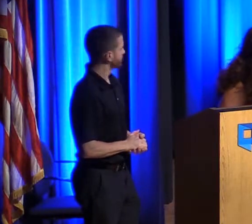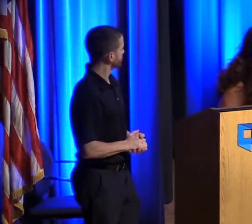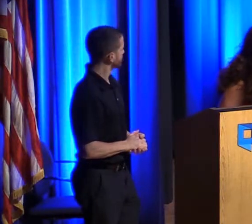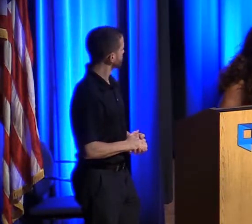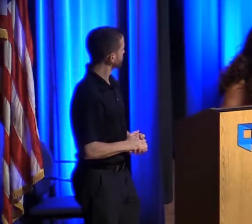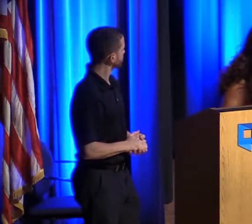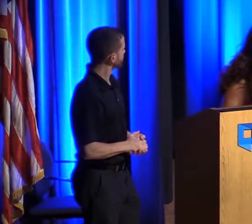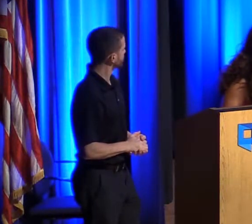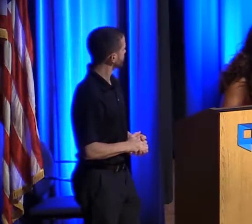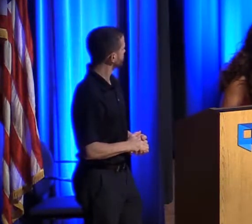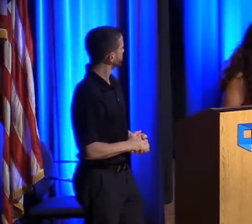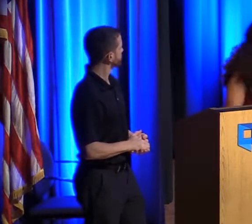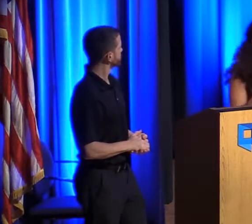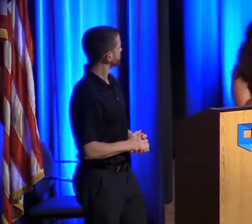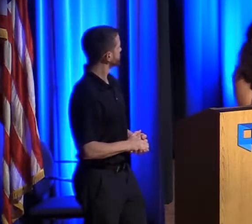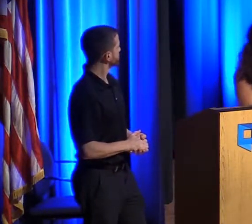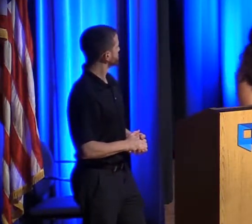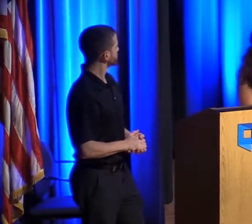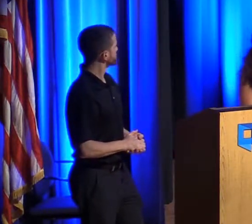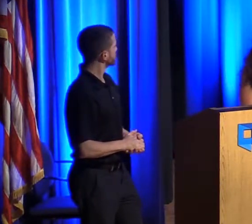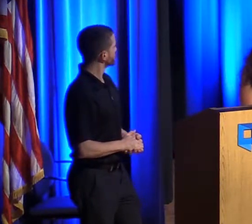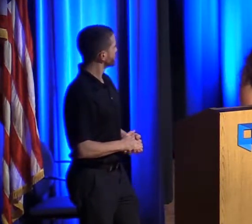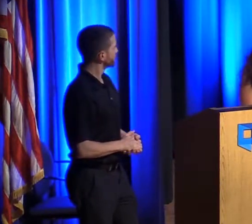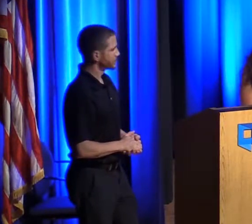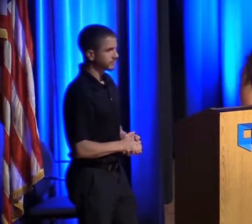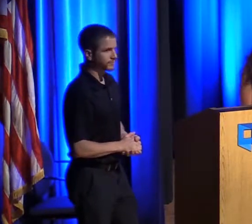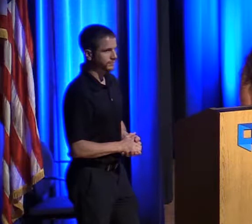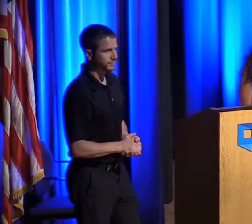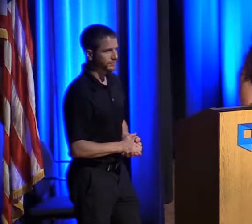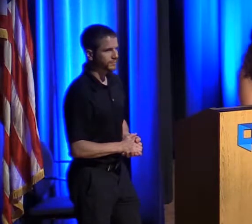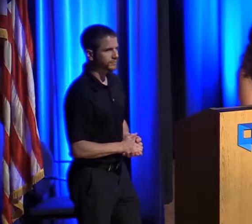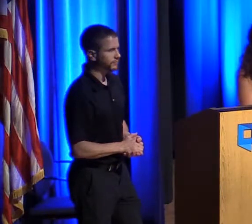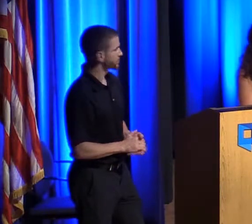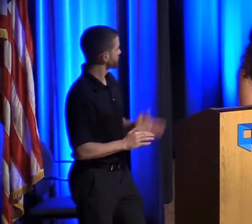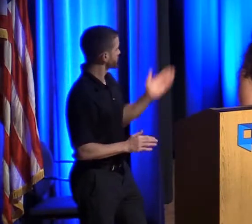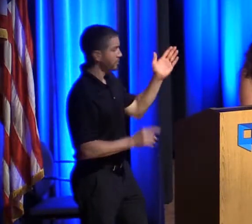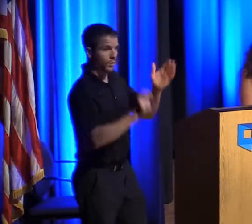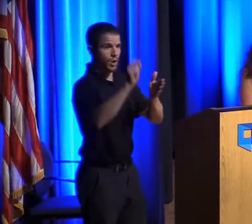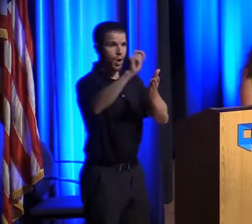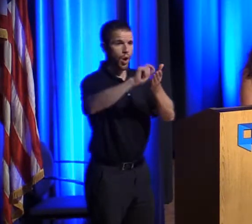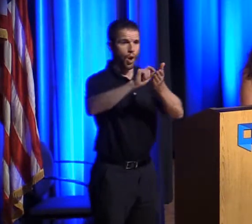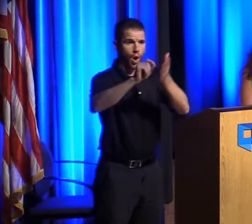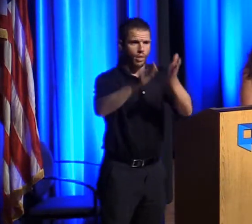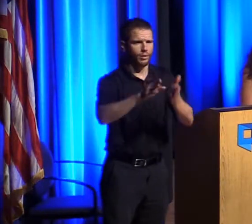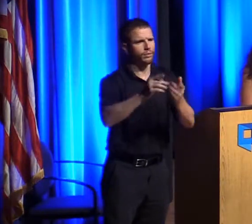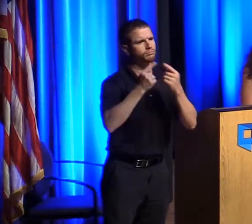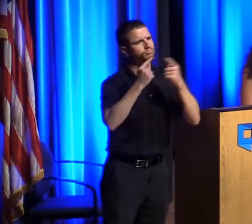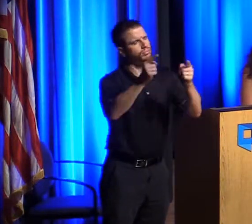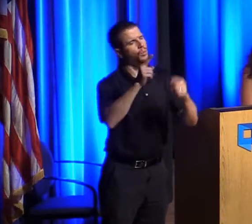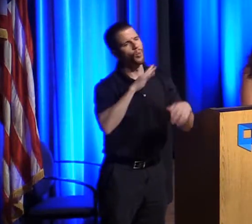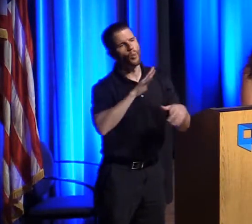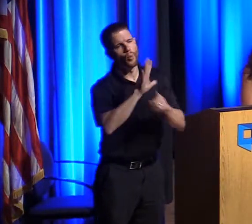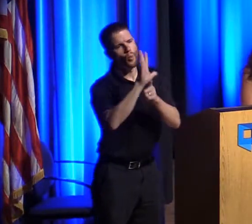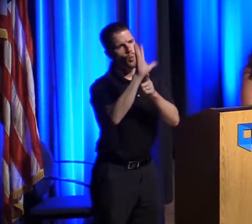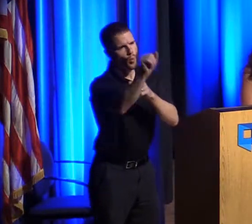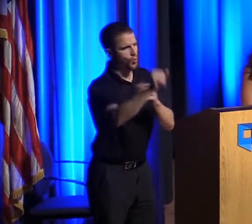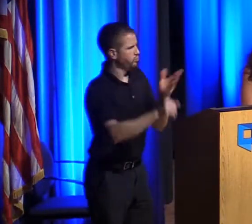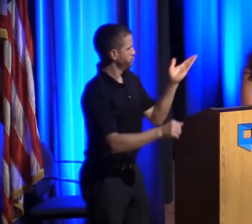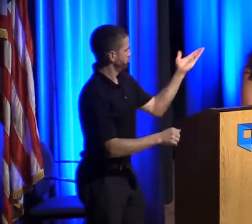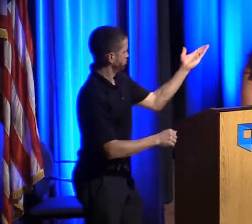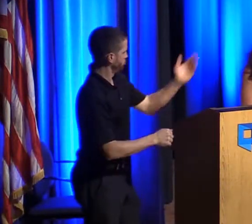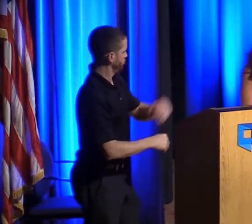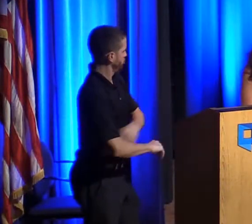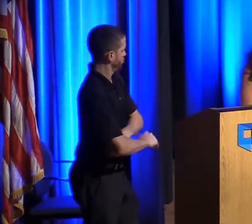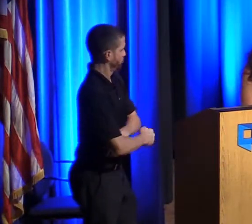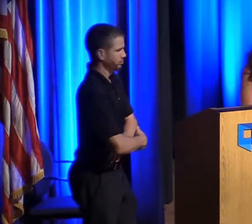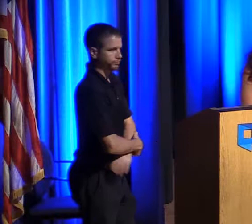So I don't know if any of you know Chimamanda Adichie. Phenomenal author, yes. You should read her work